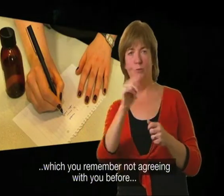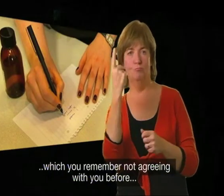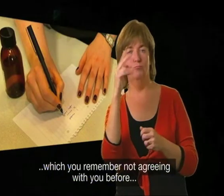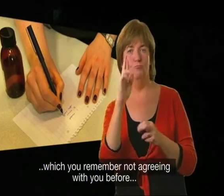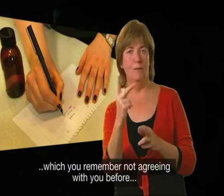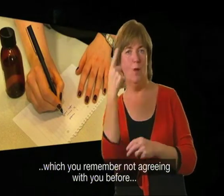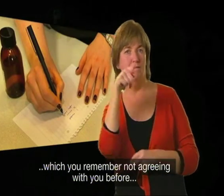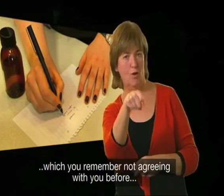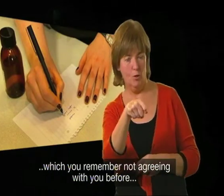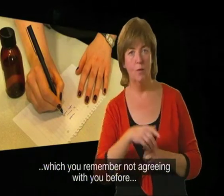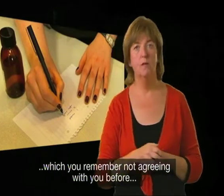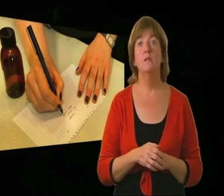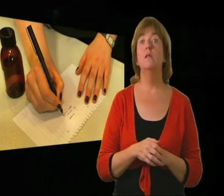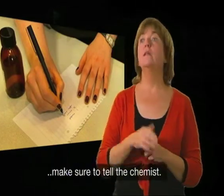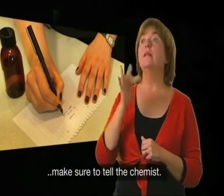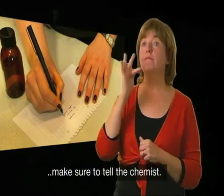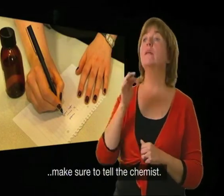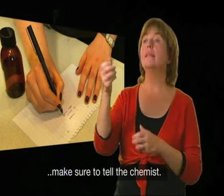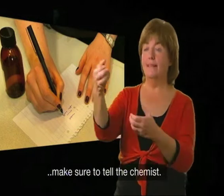before, make sure to tell the chemist.